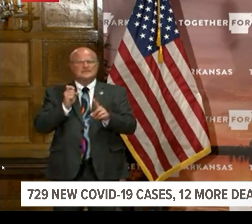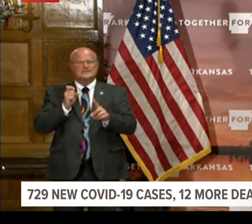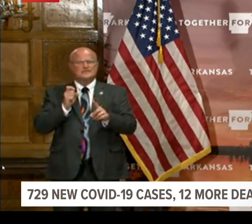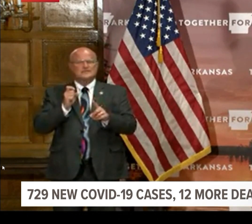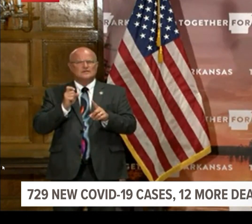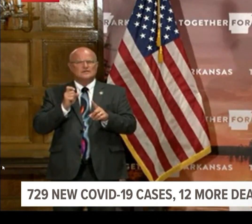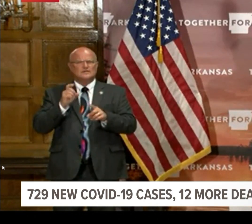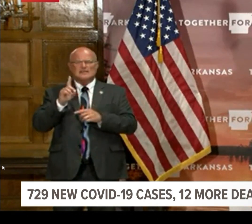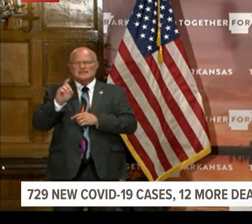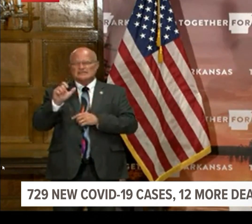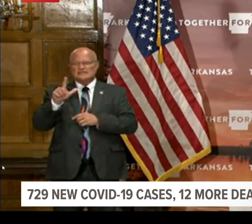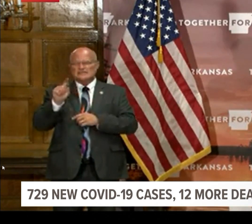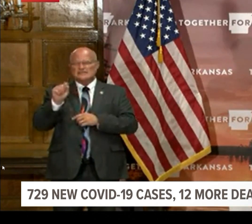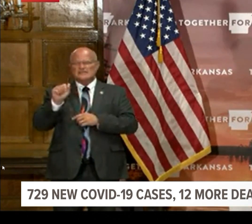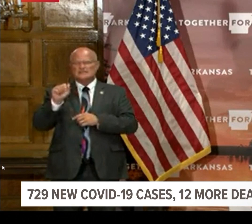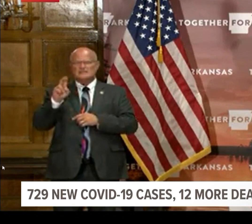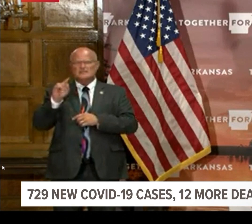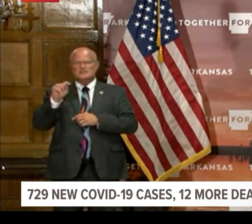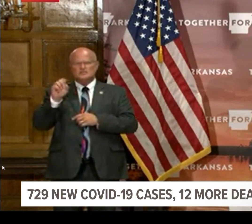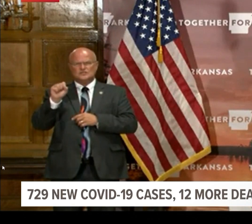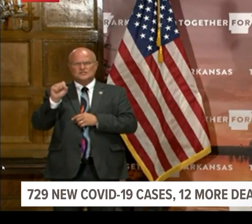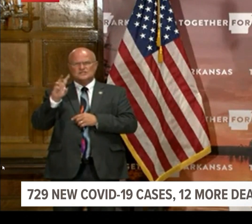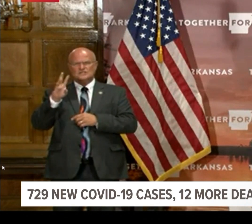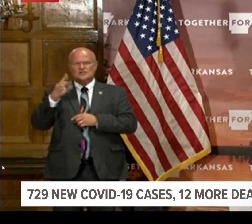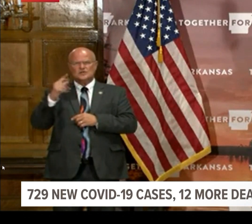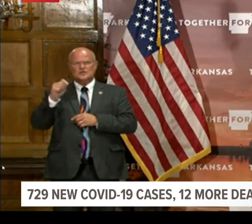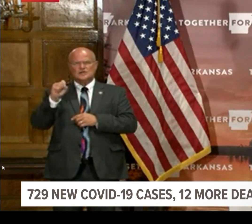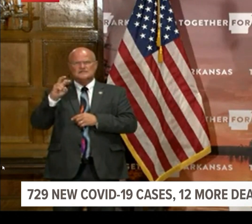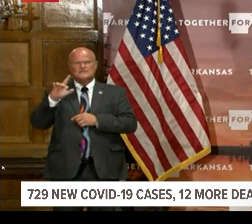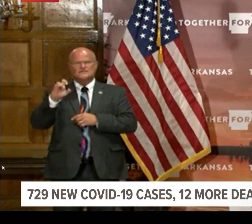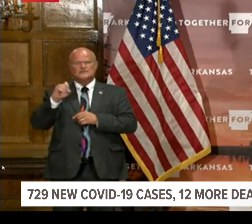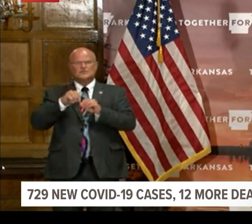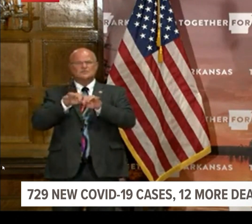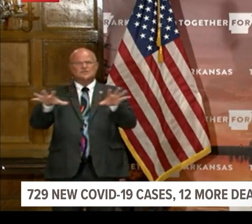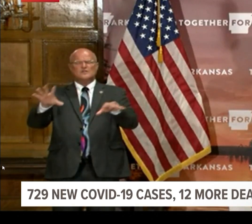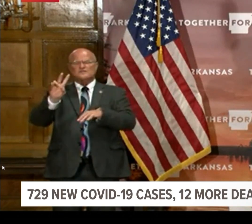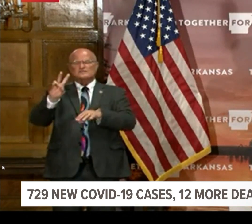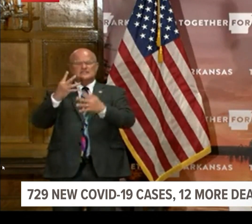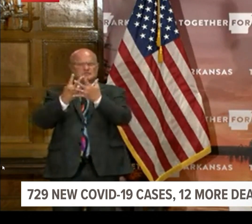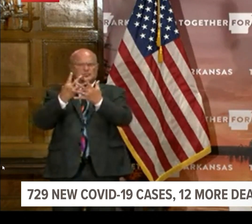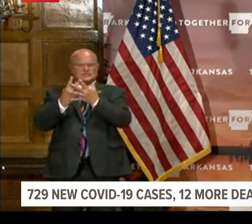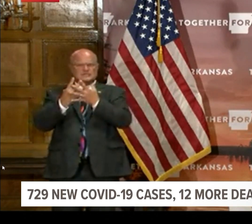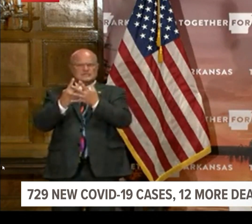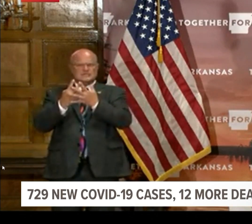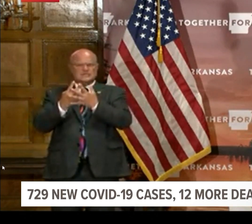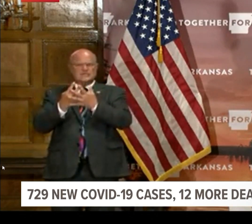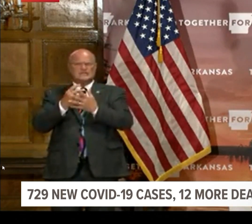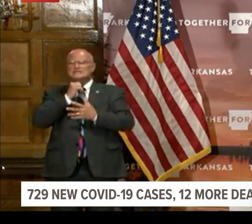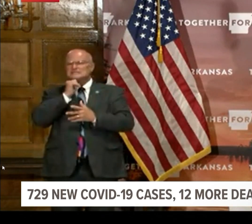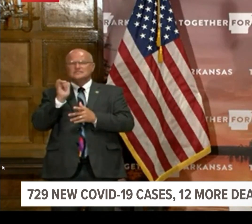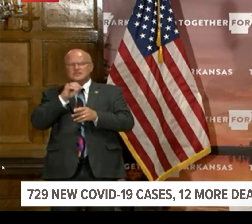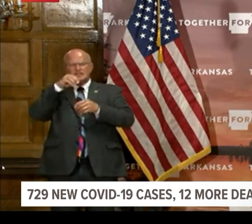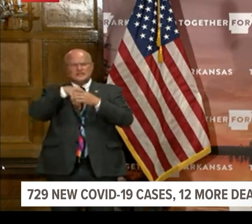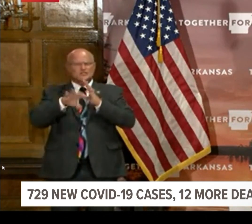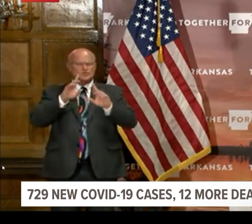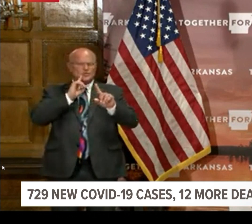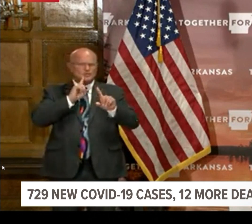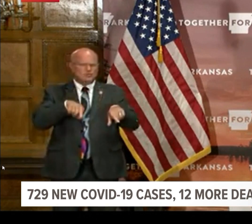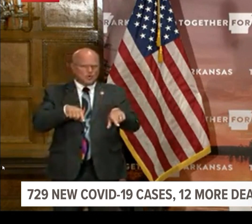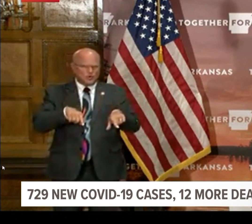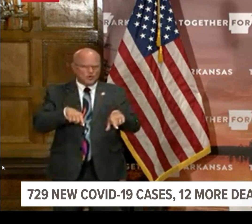from the Delta unit, from Wrightsville. They're spread over several prisons. I just didn't look like they got into your report of